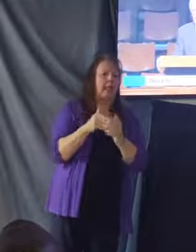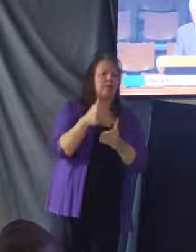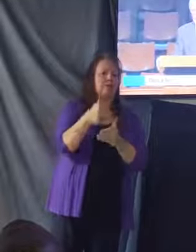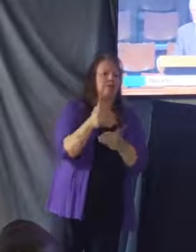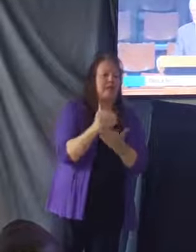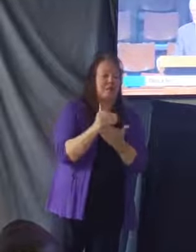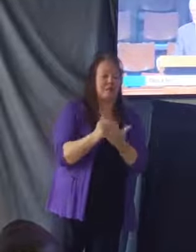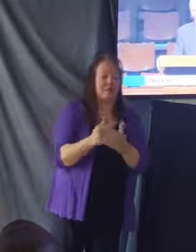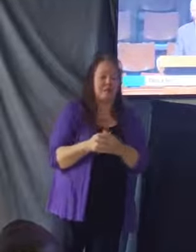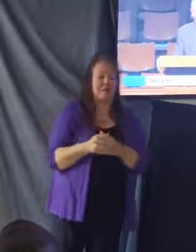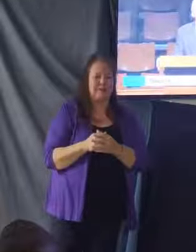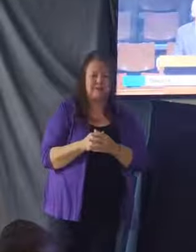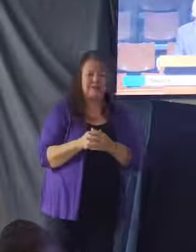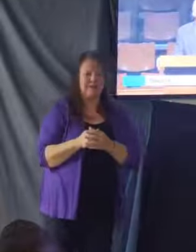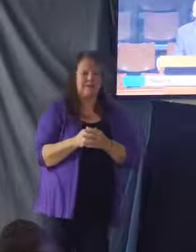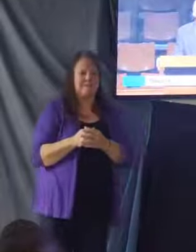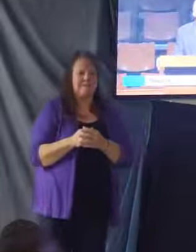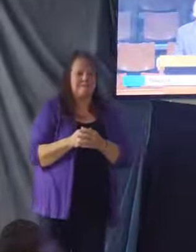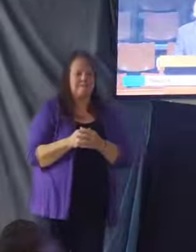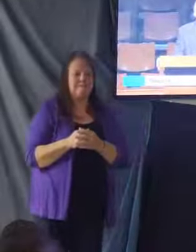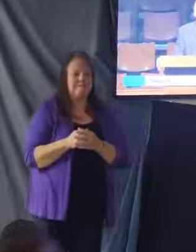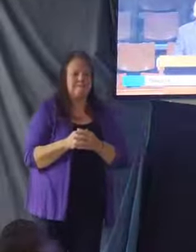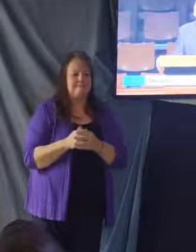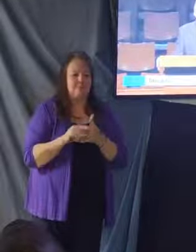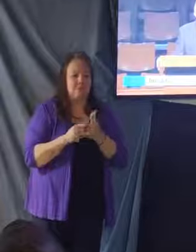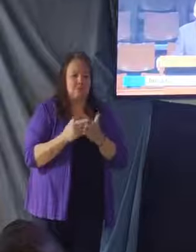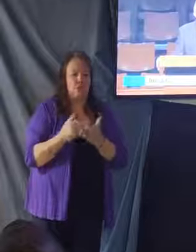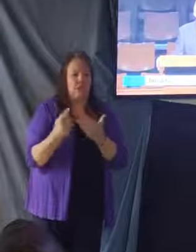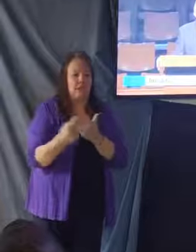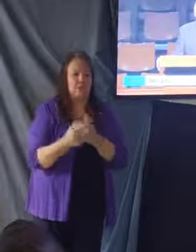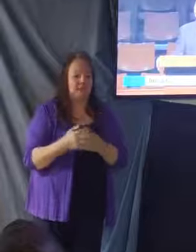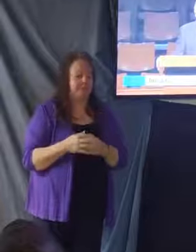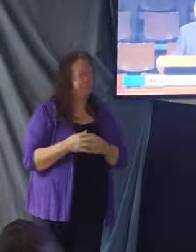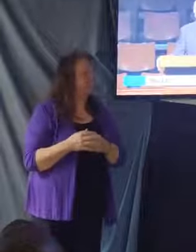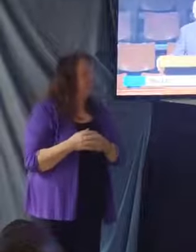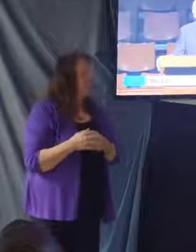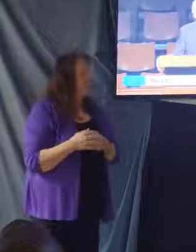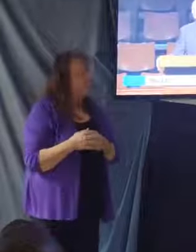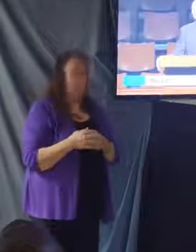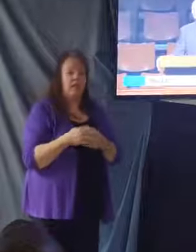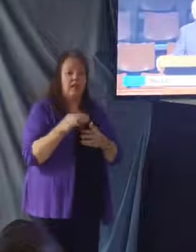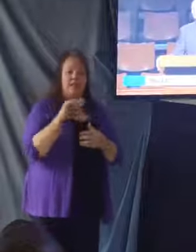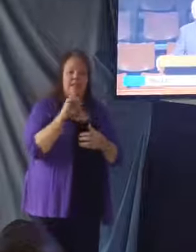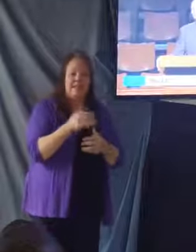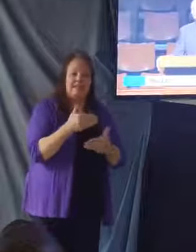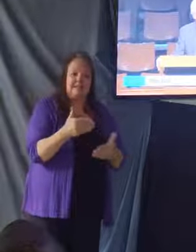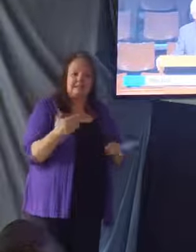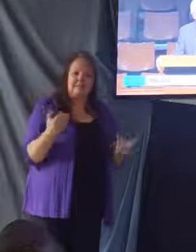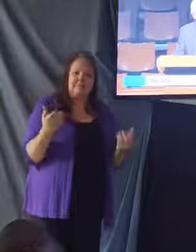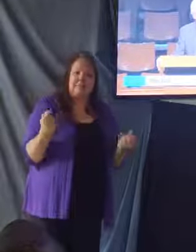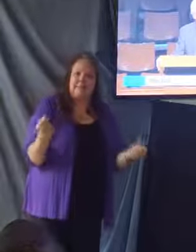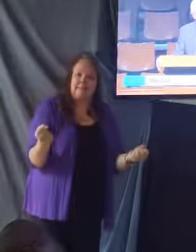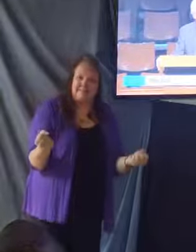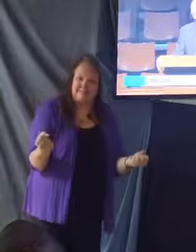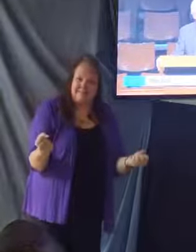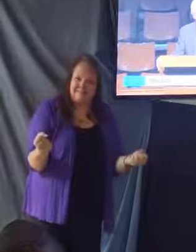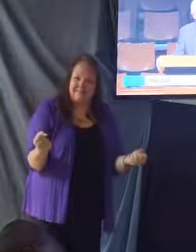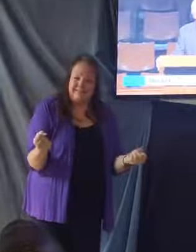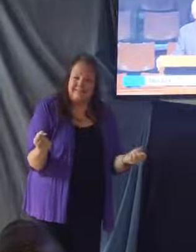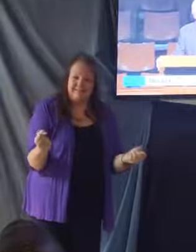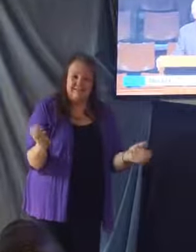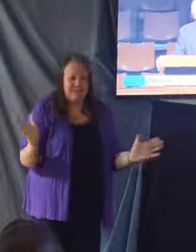next chapter, where we will be as we pick up in our study next time. These things speak